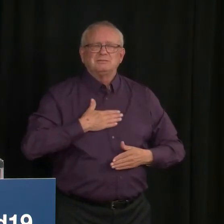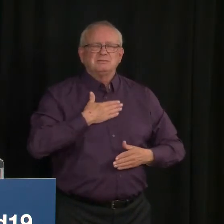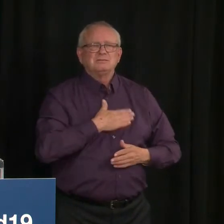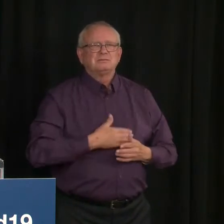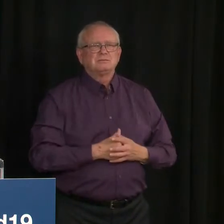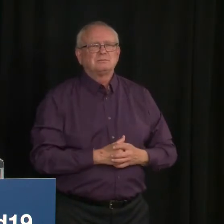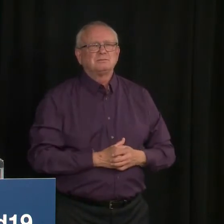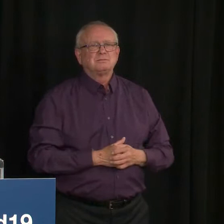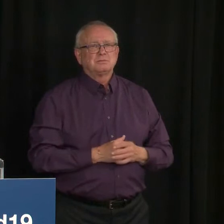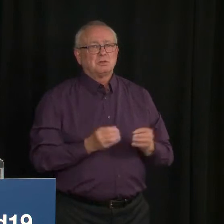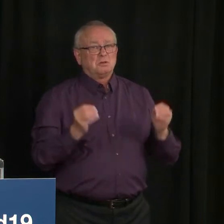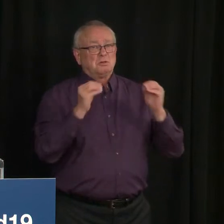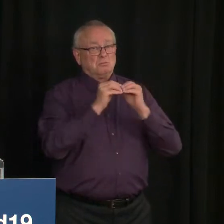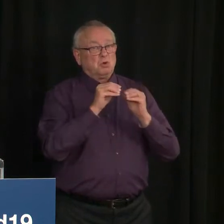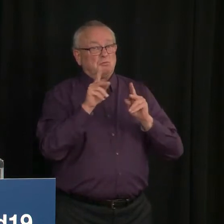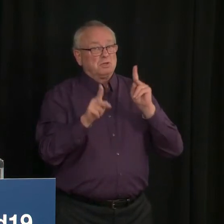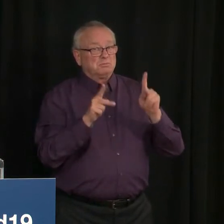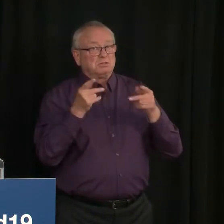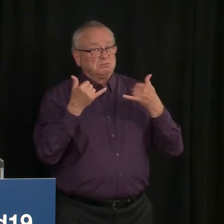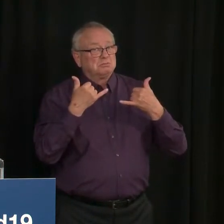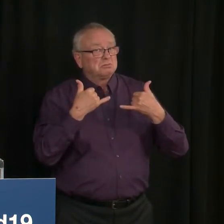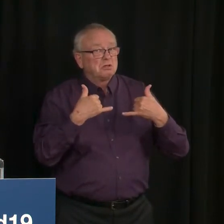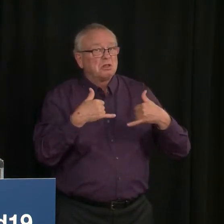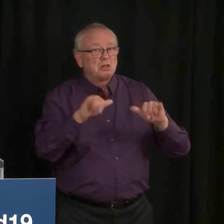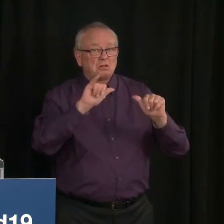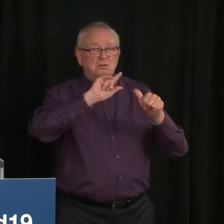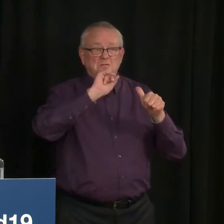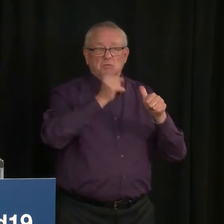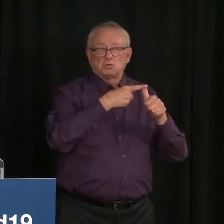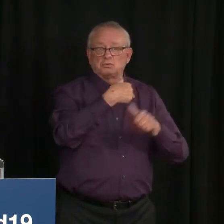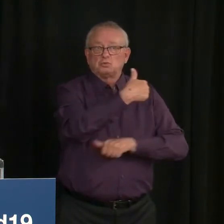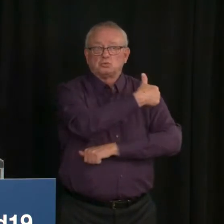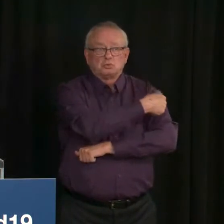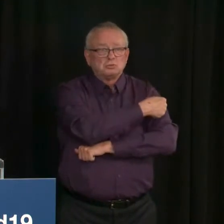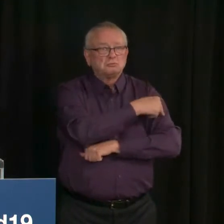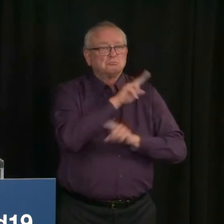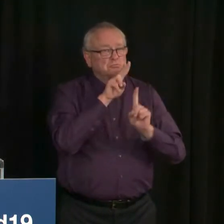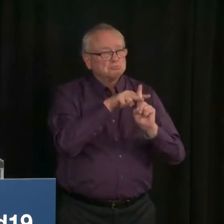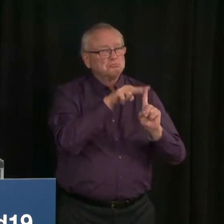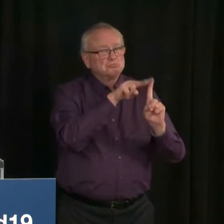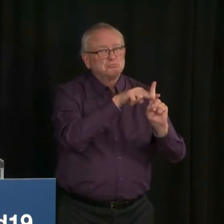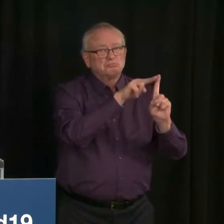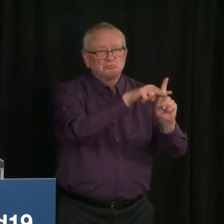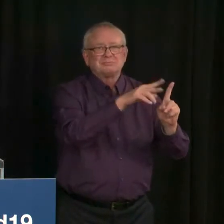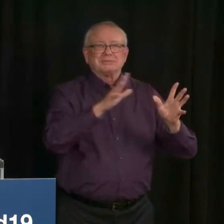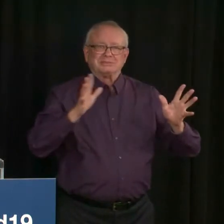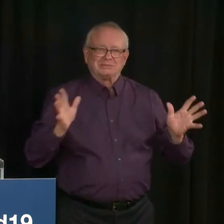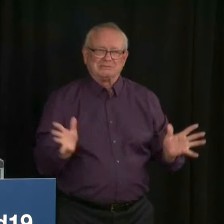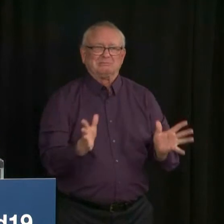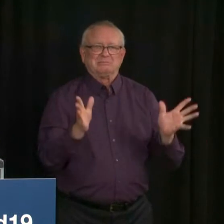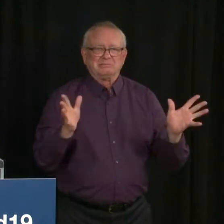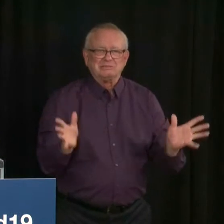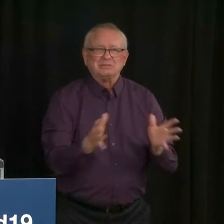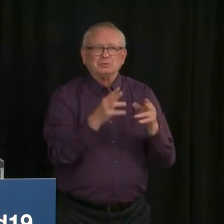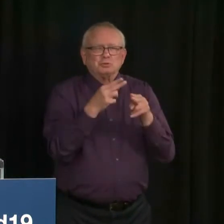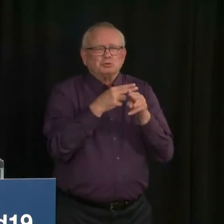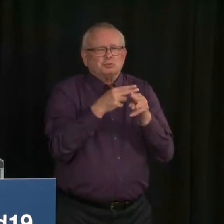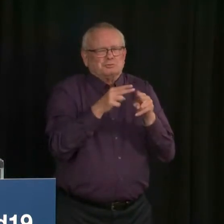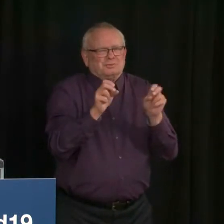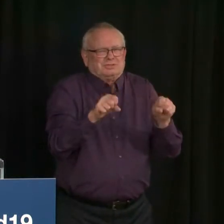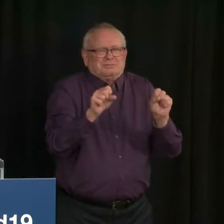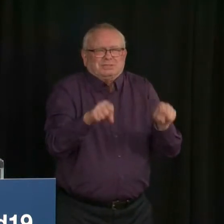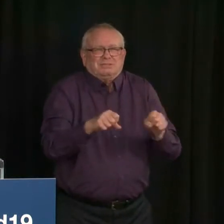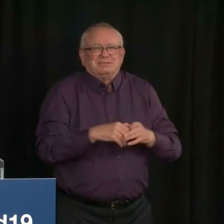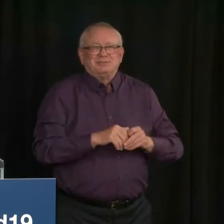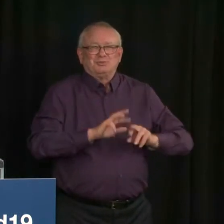coming forward and booking those first dose appointments, and would encourage people again to make sure that they're booking them as quickly as possible so that they can